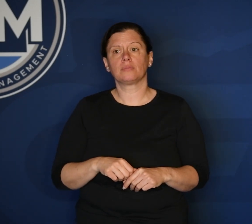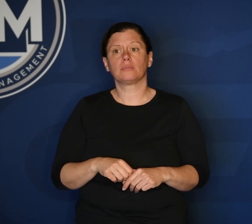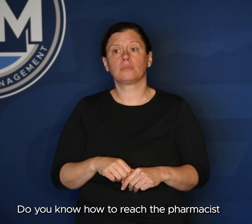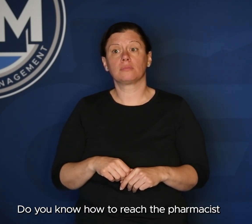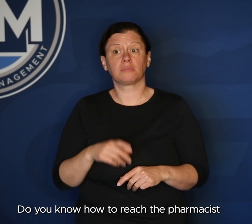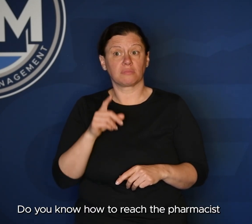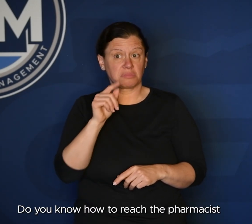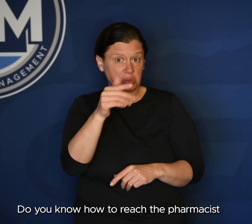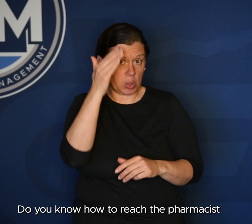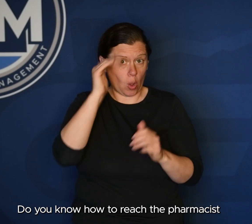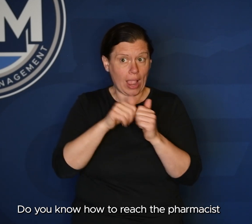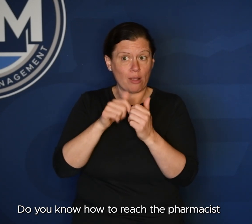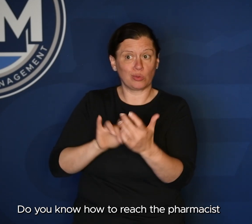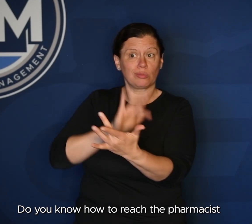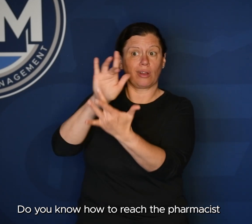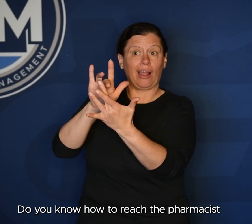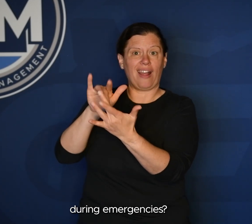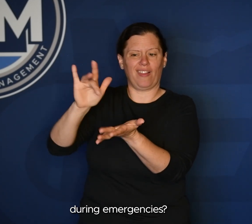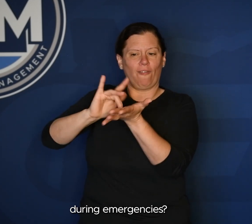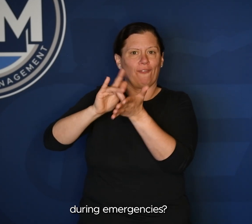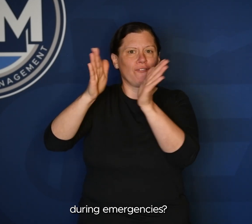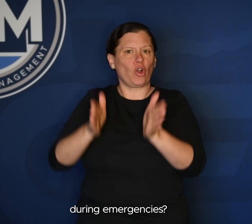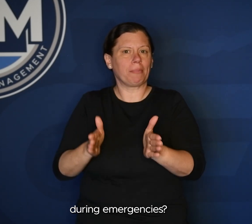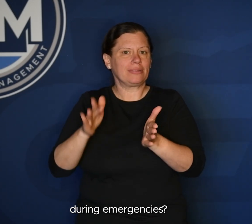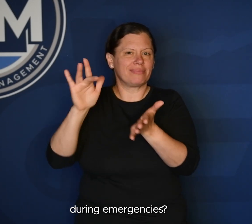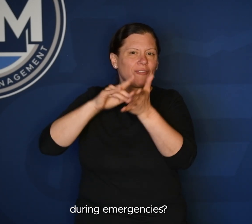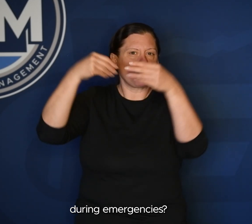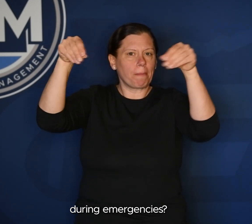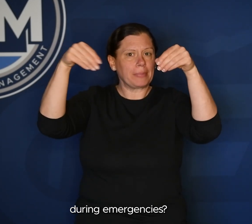Do you know how to reach the pharmacist during emergencies?